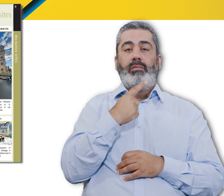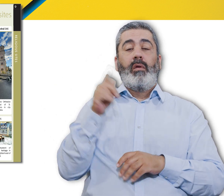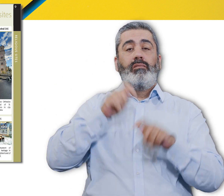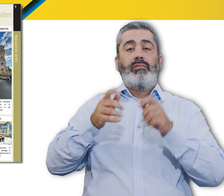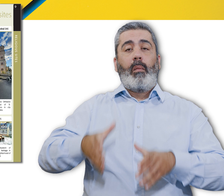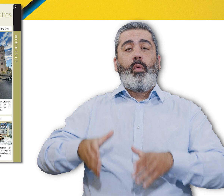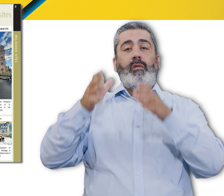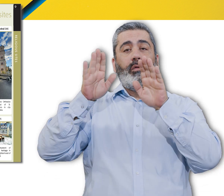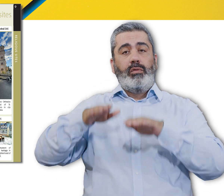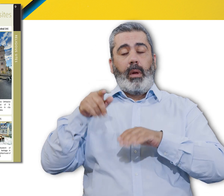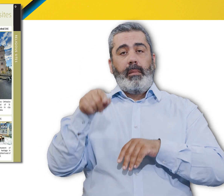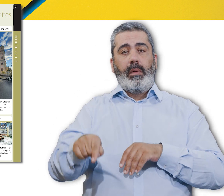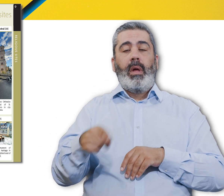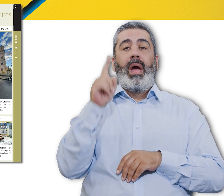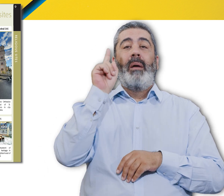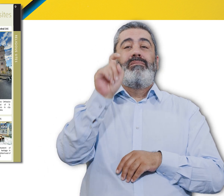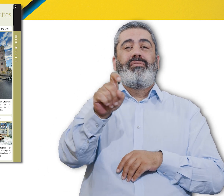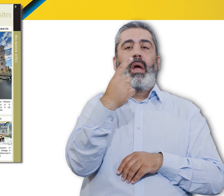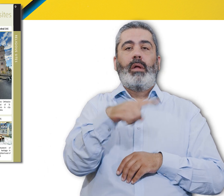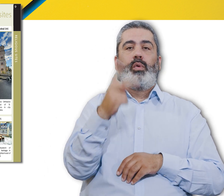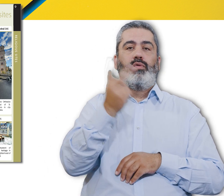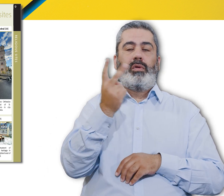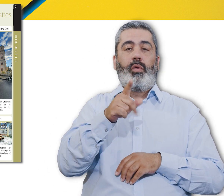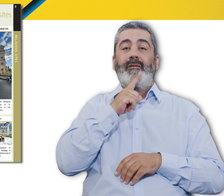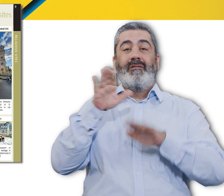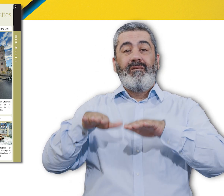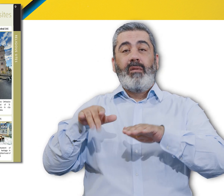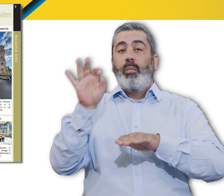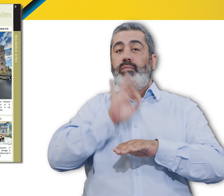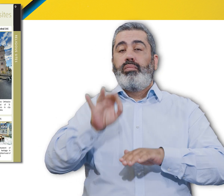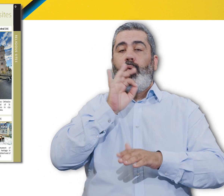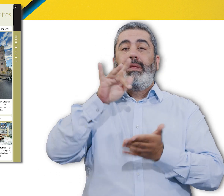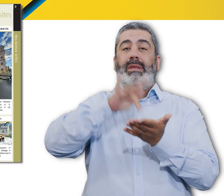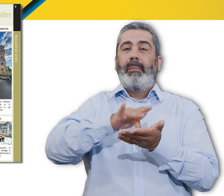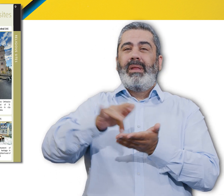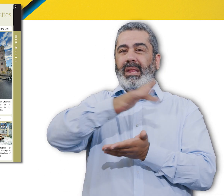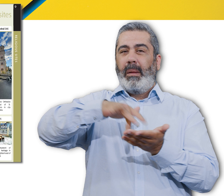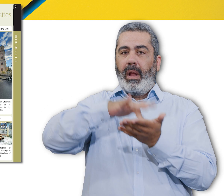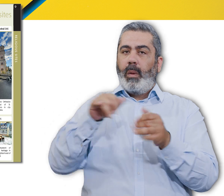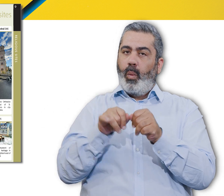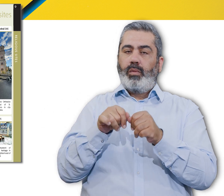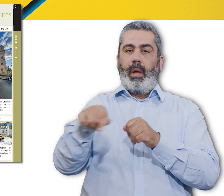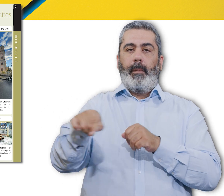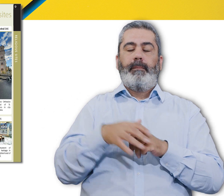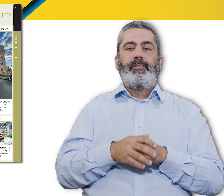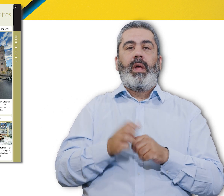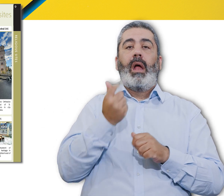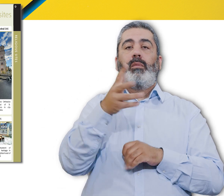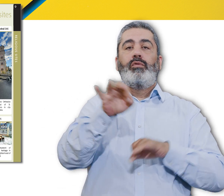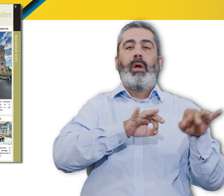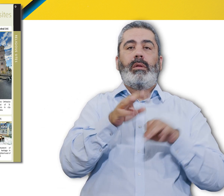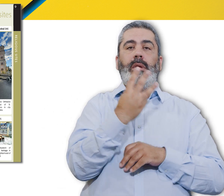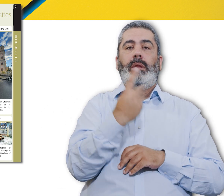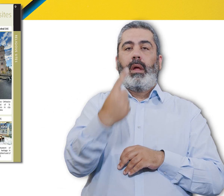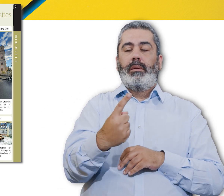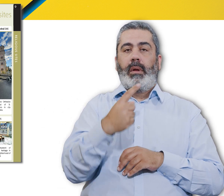number 122. The Lead Mosque is situated close to the main square of Burait. St. Spitton